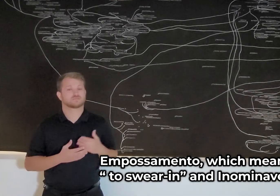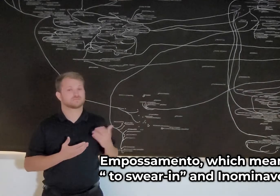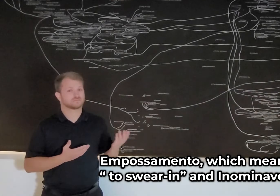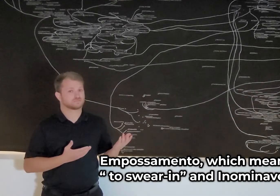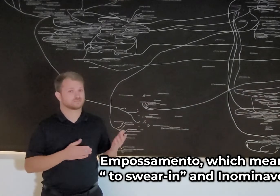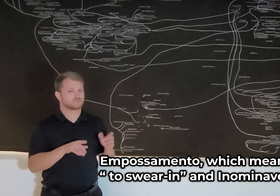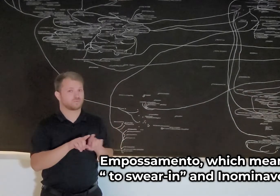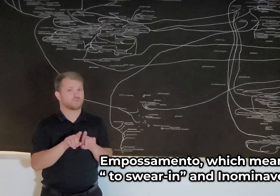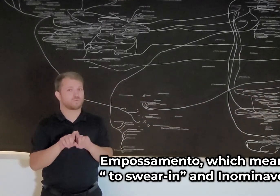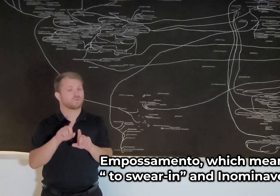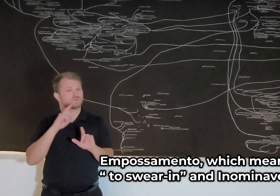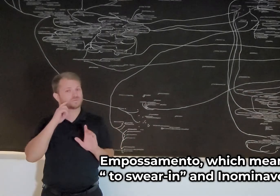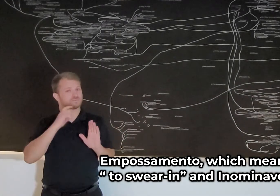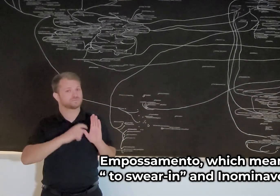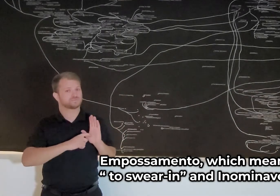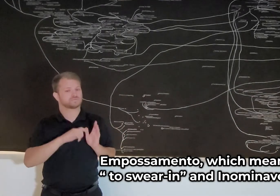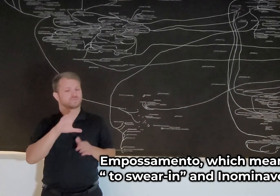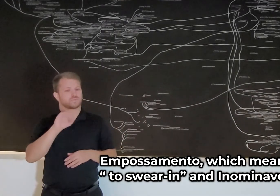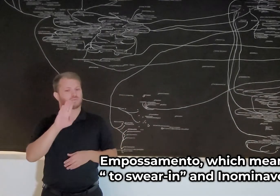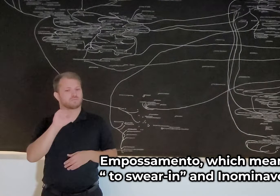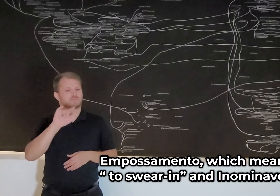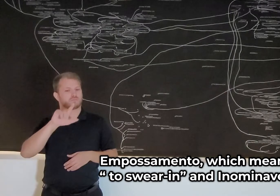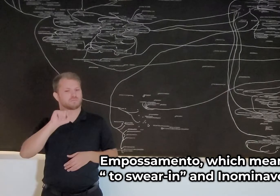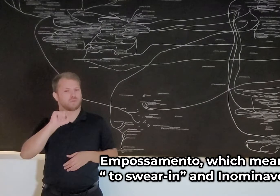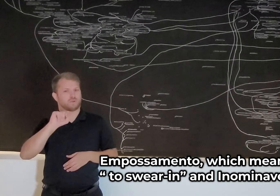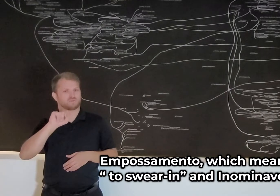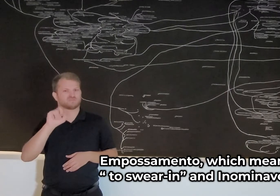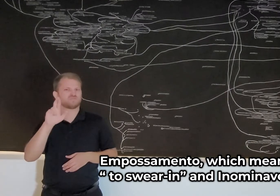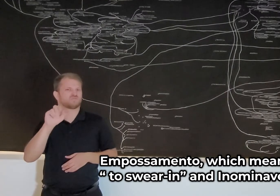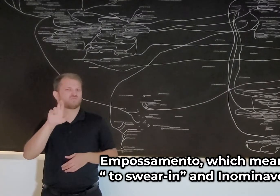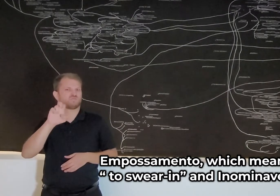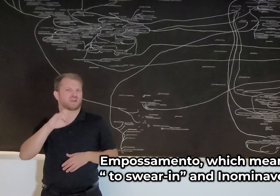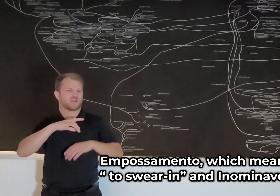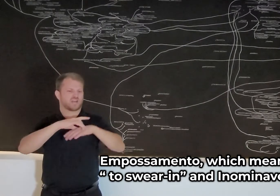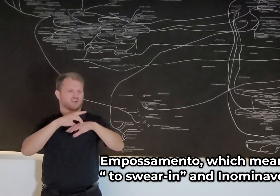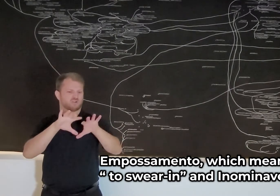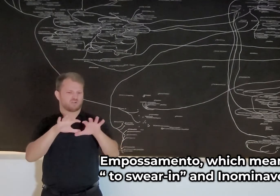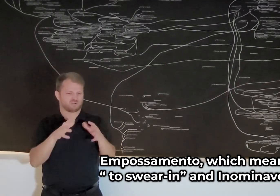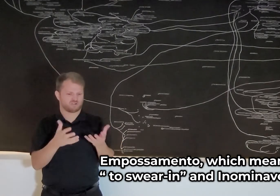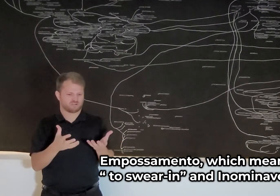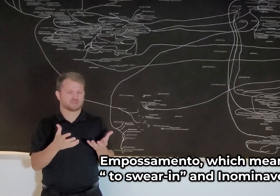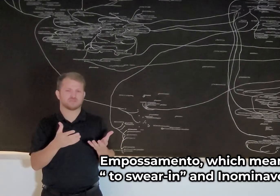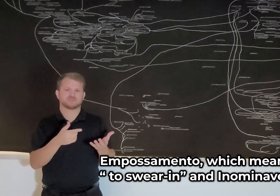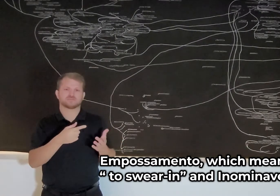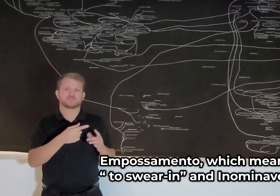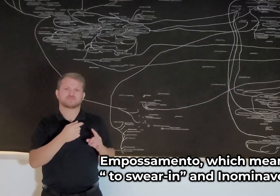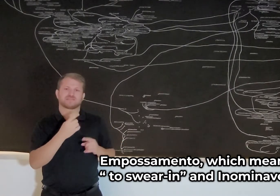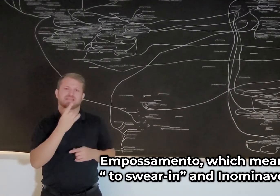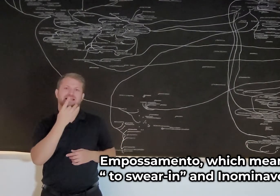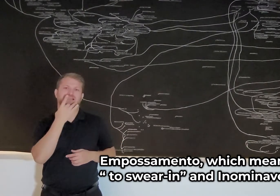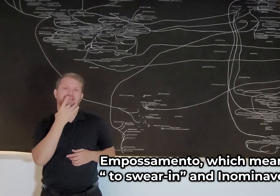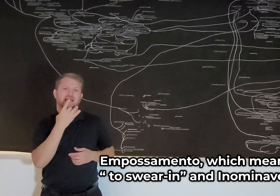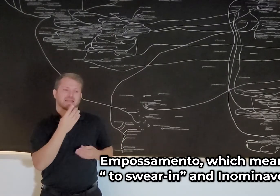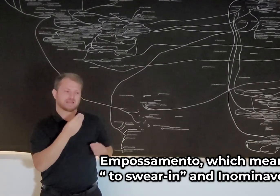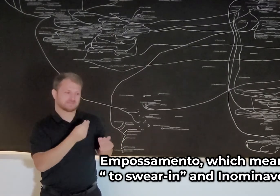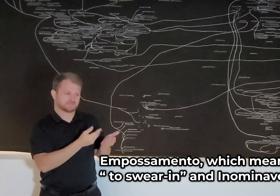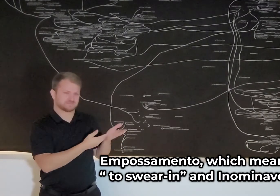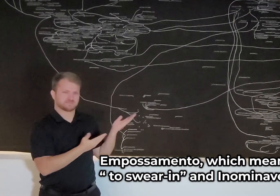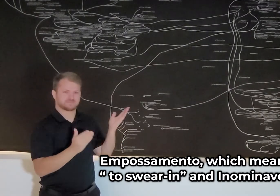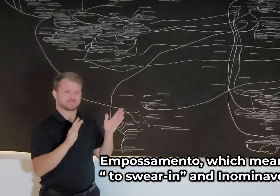This is also seen in Cobalt and the Rare Earth Elements in a Light, Medium, Tactile Vehicle and My Camera.